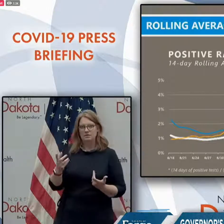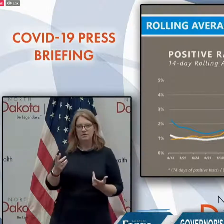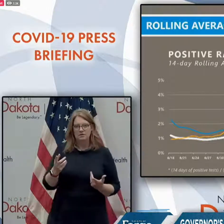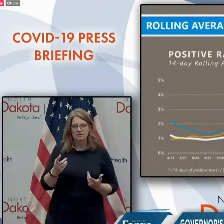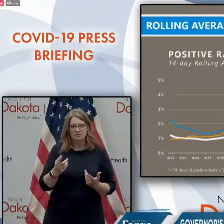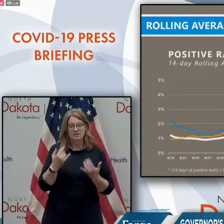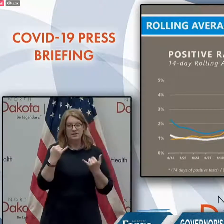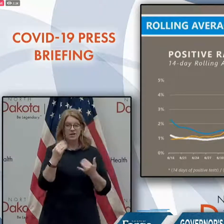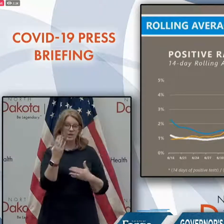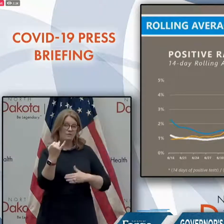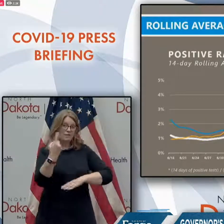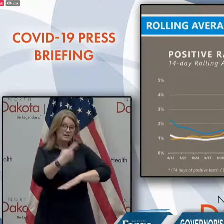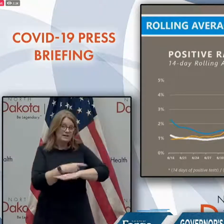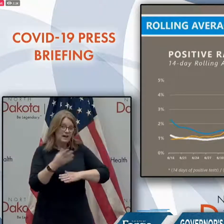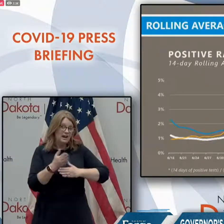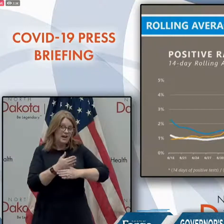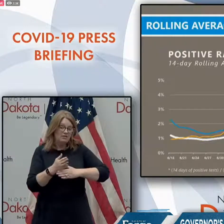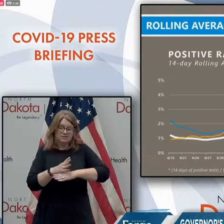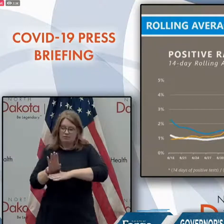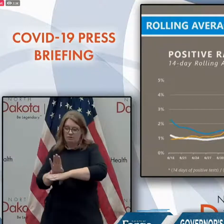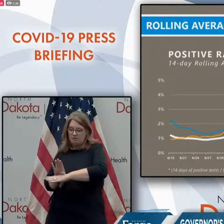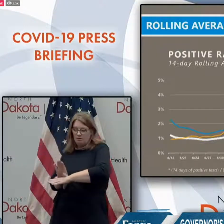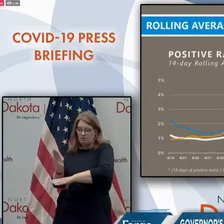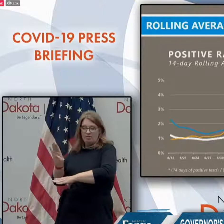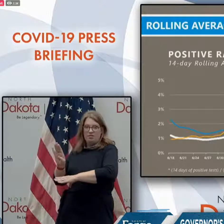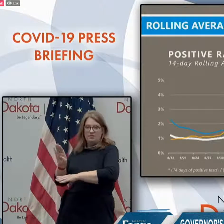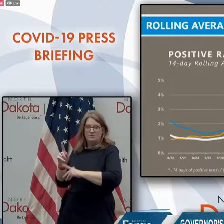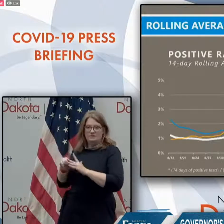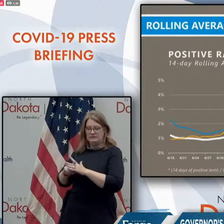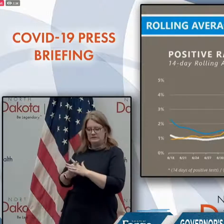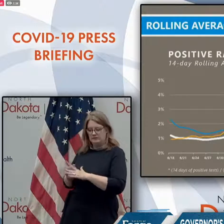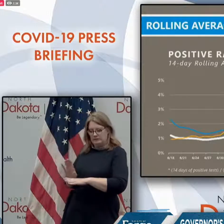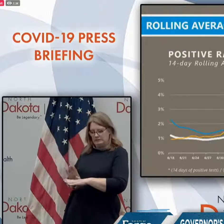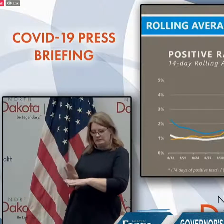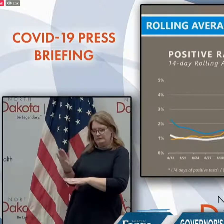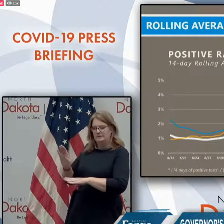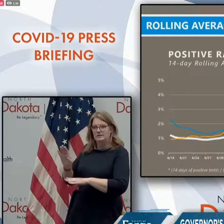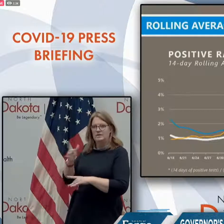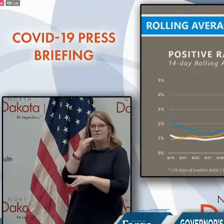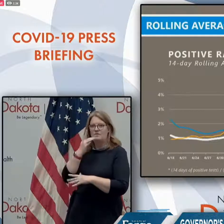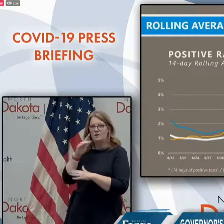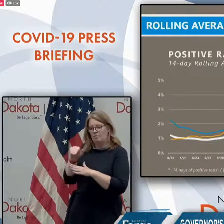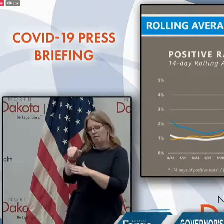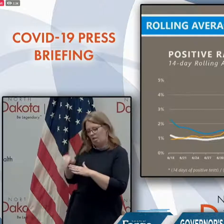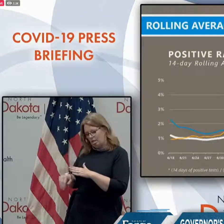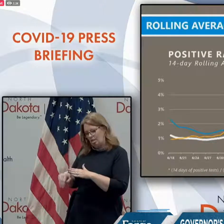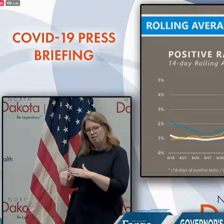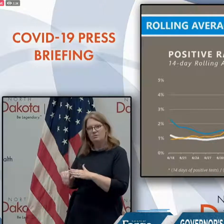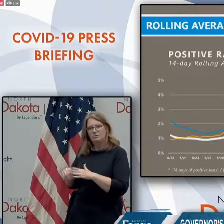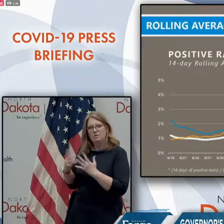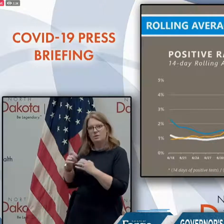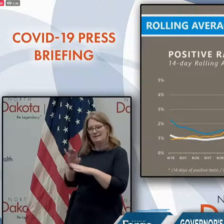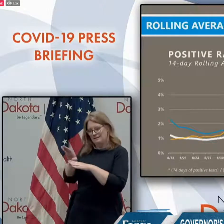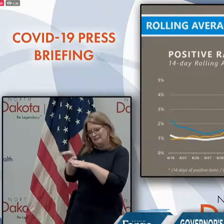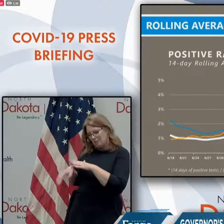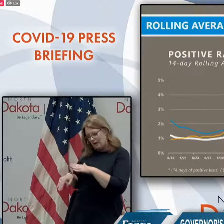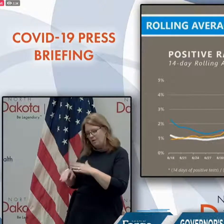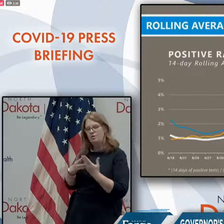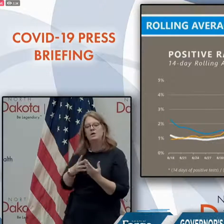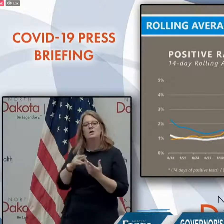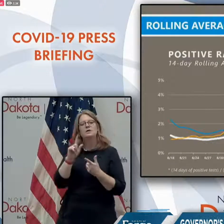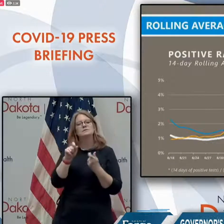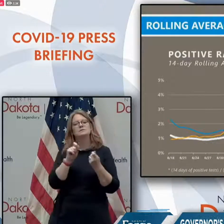that 14-day average, that's going to start bringing it up. So we like to have days that are below that. We want it to come down. And again,